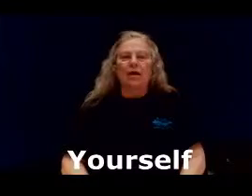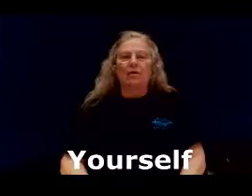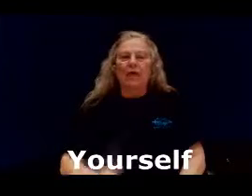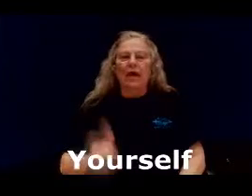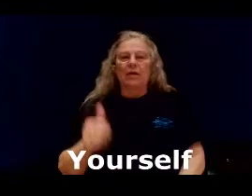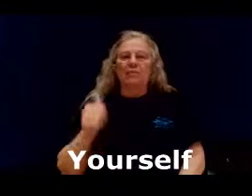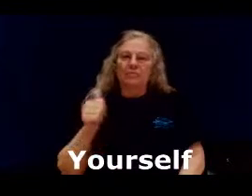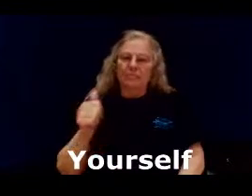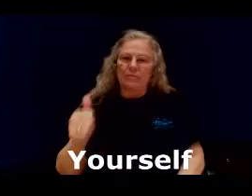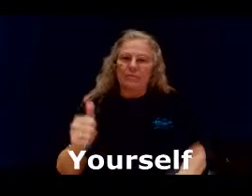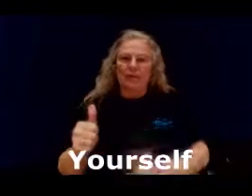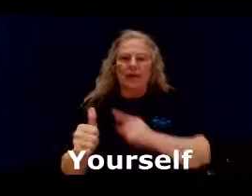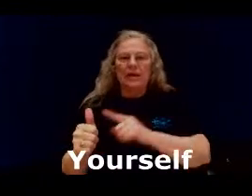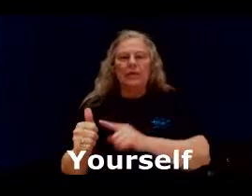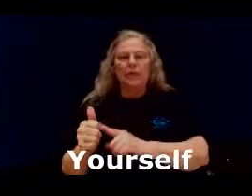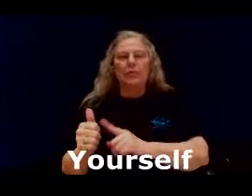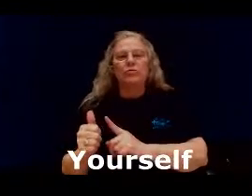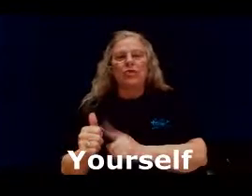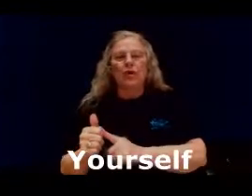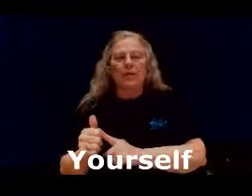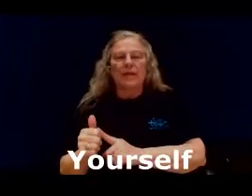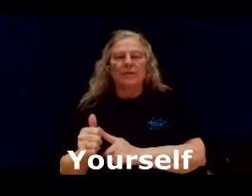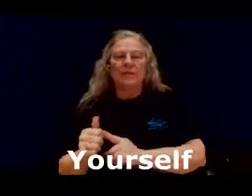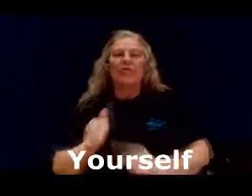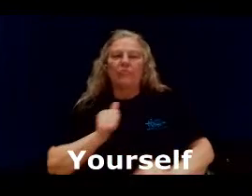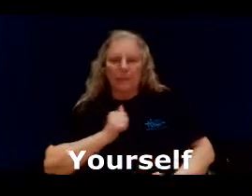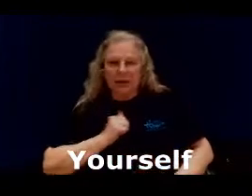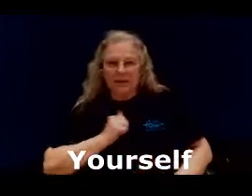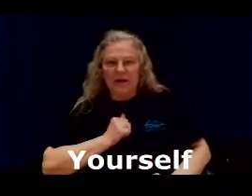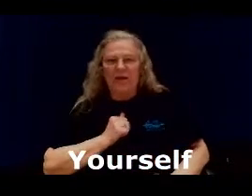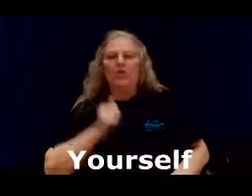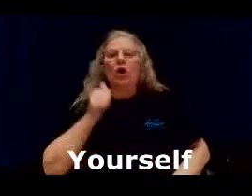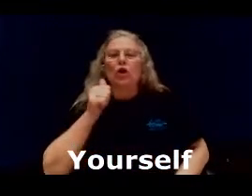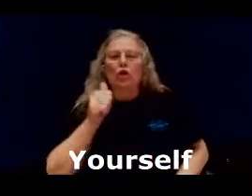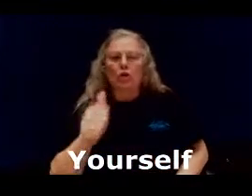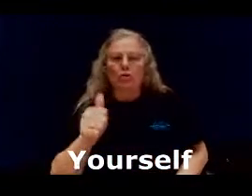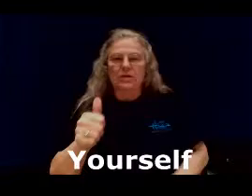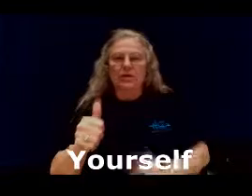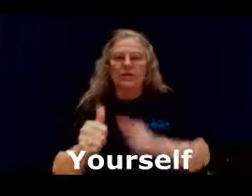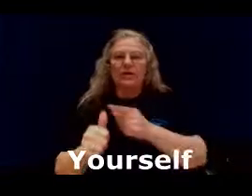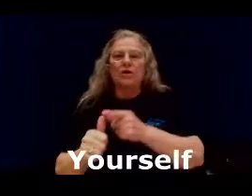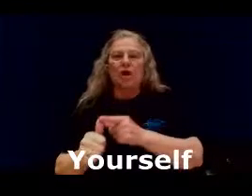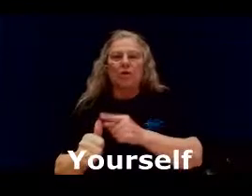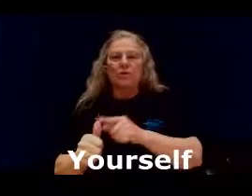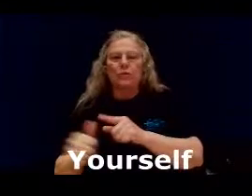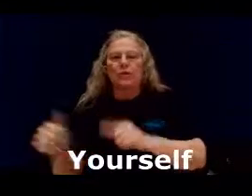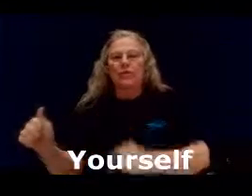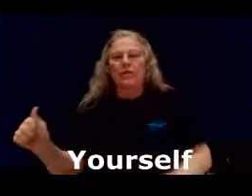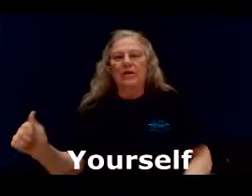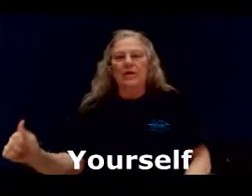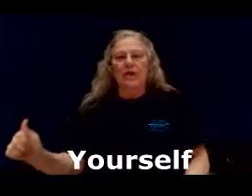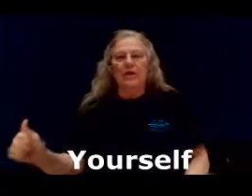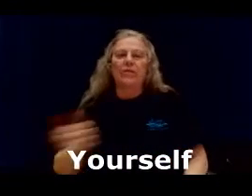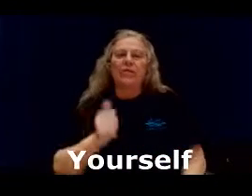Yourself, and anytime you talk about self, myself, yourself, it's always with the dominant